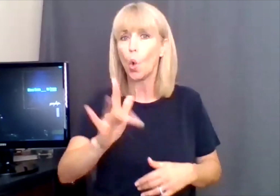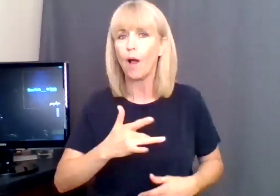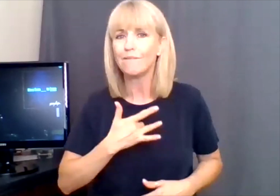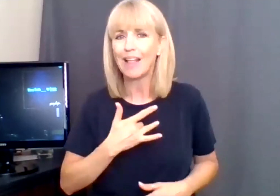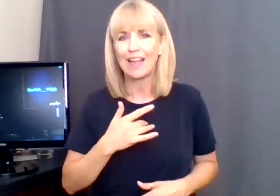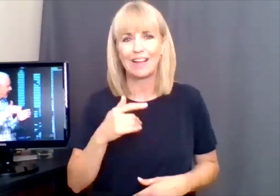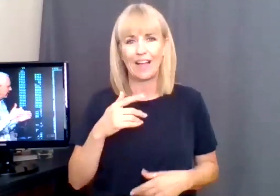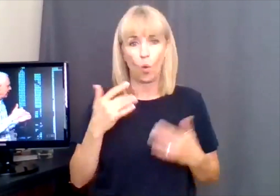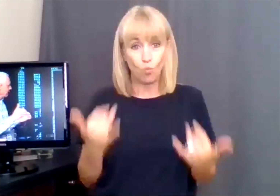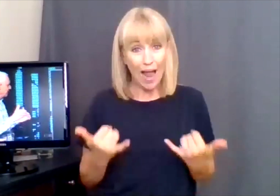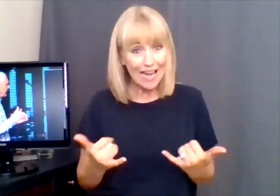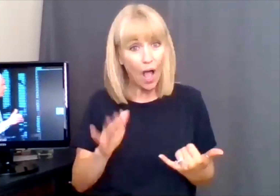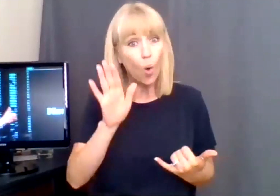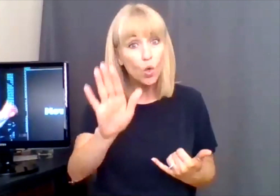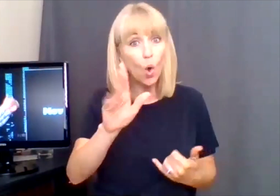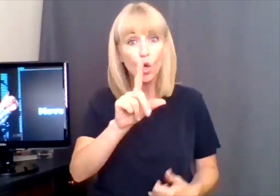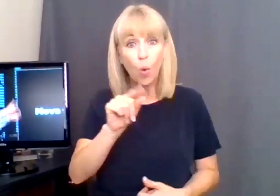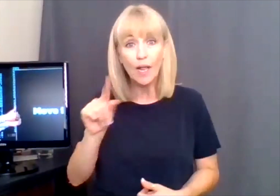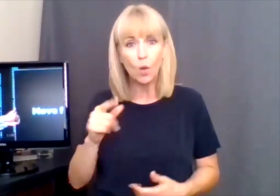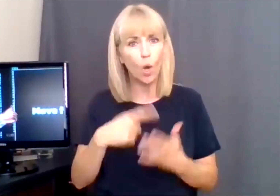In your 2020 right now, I need to